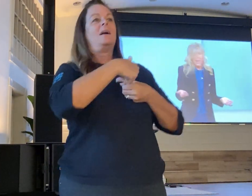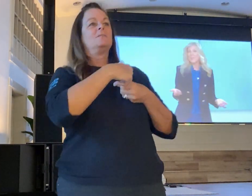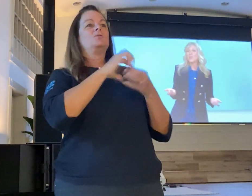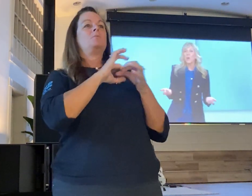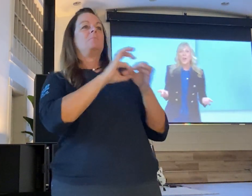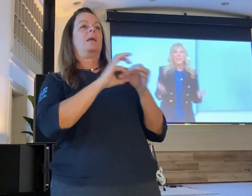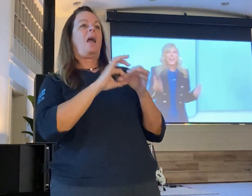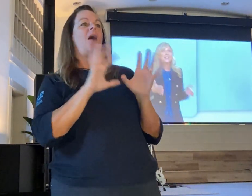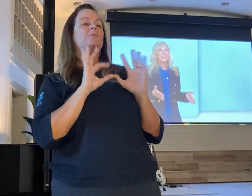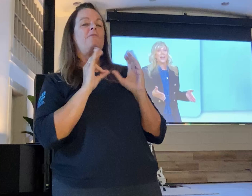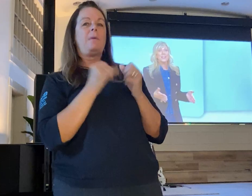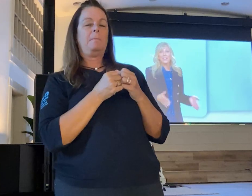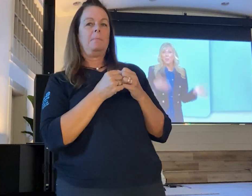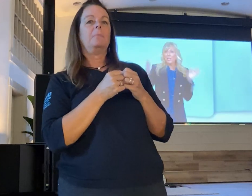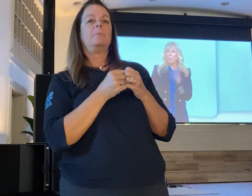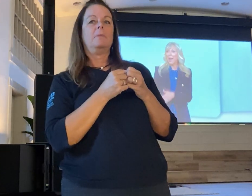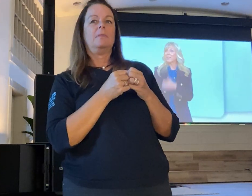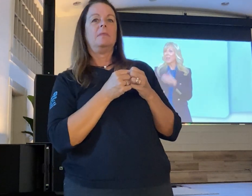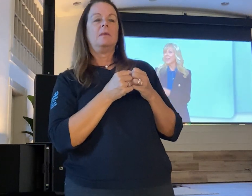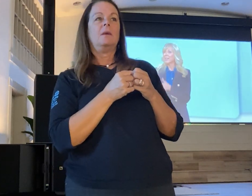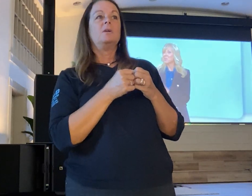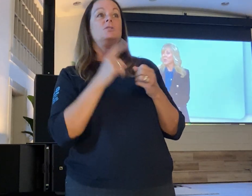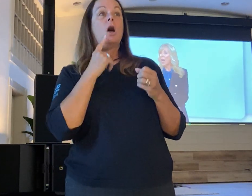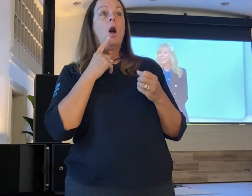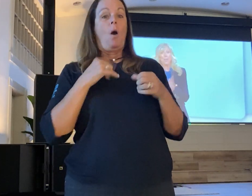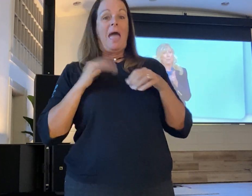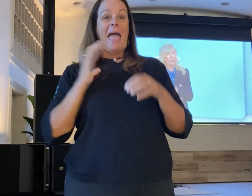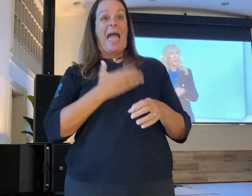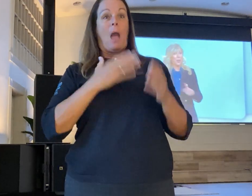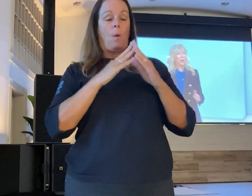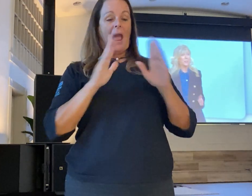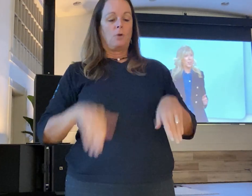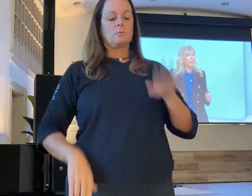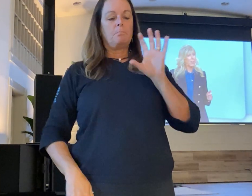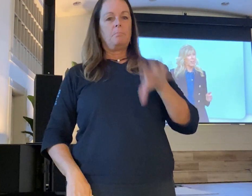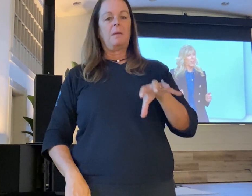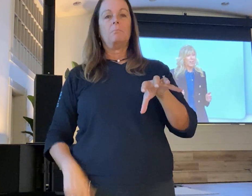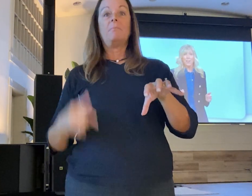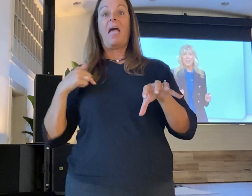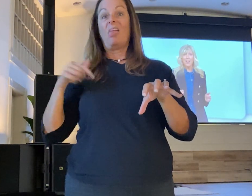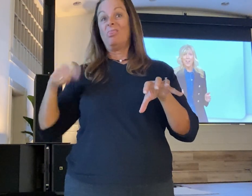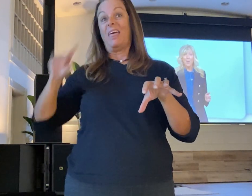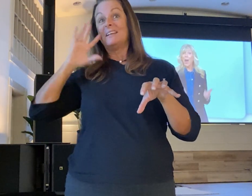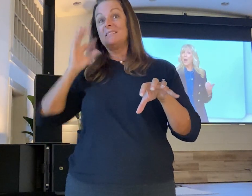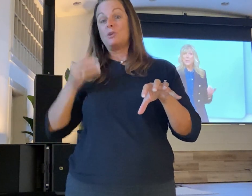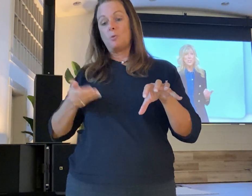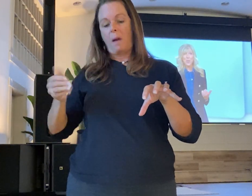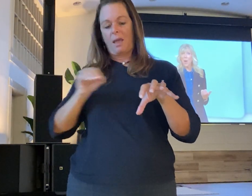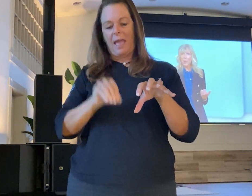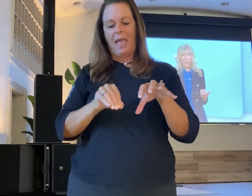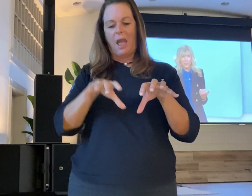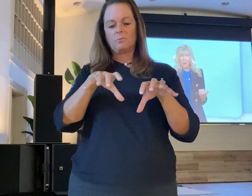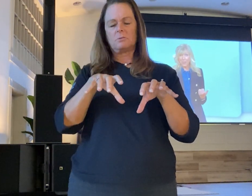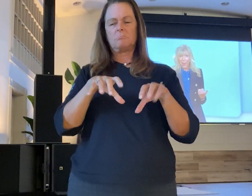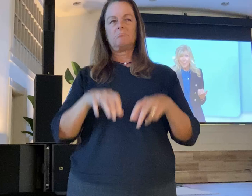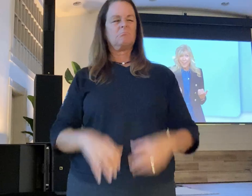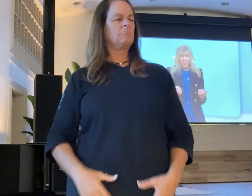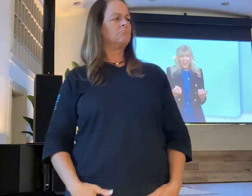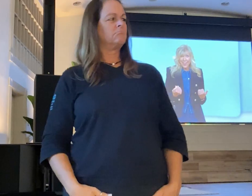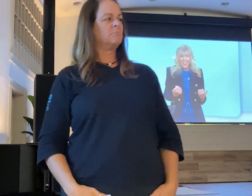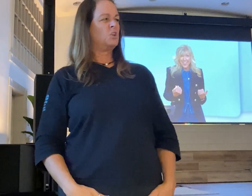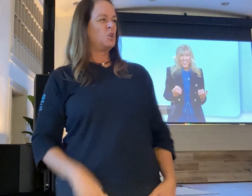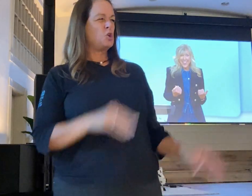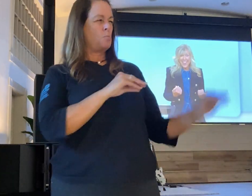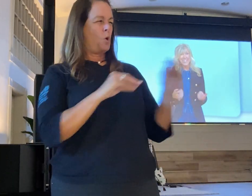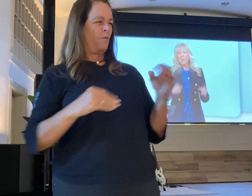those five. And so they decided that they were going to buy the lot next door to us and build their house there. I wasn't sure how I felt about